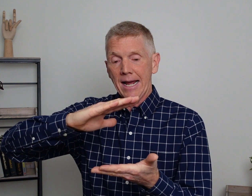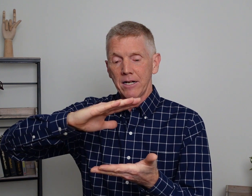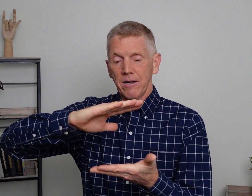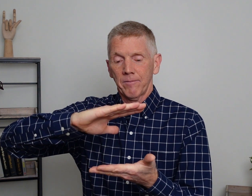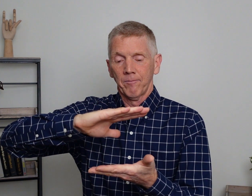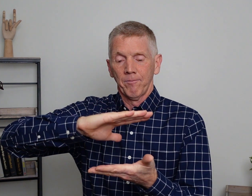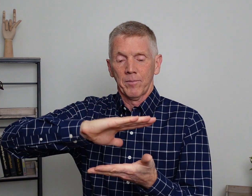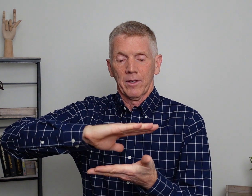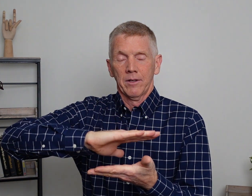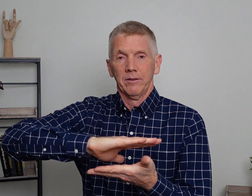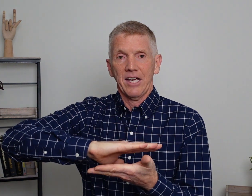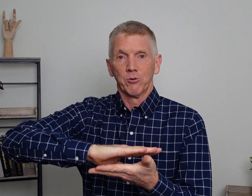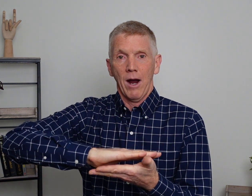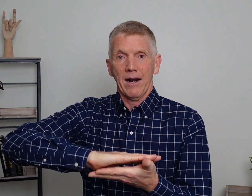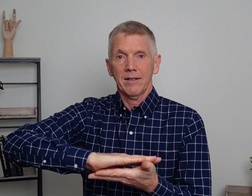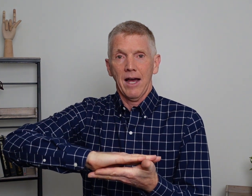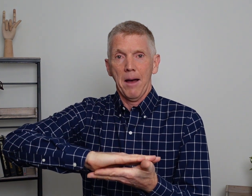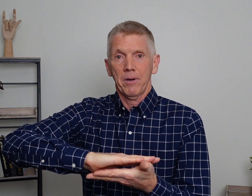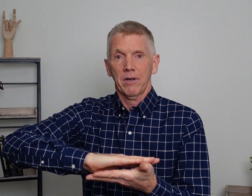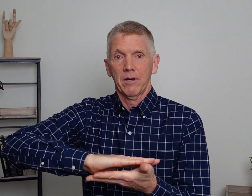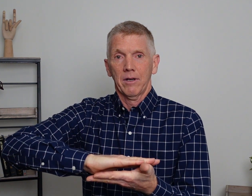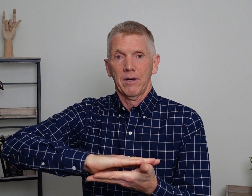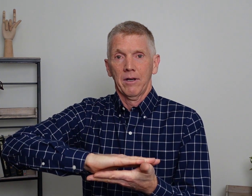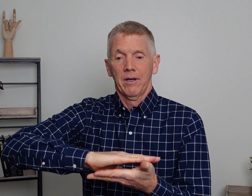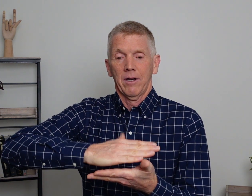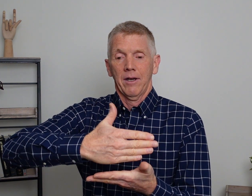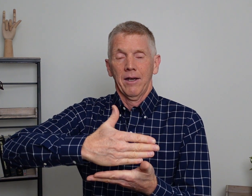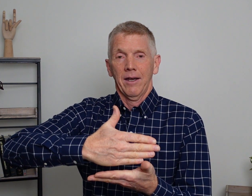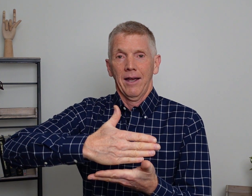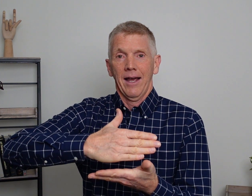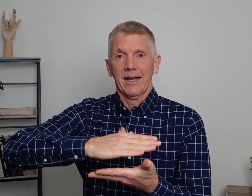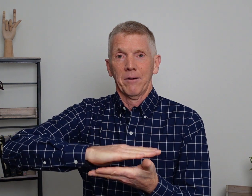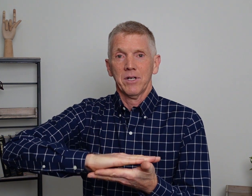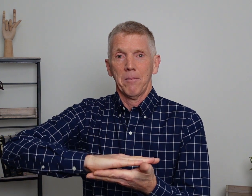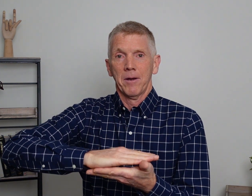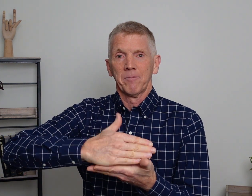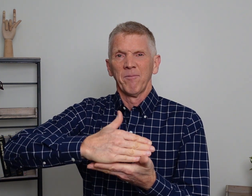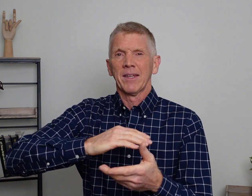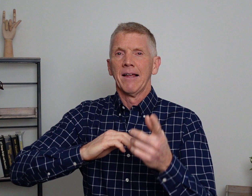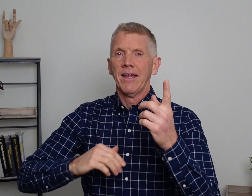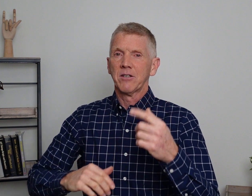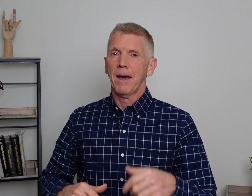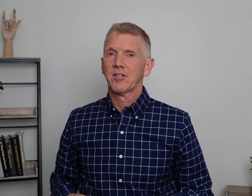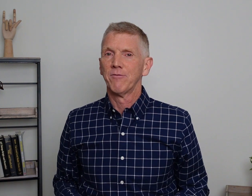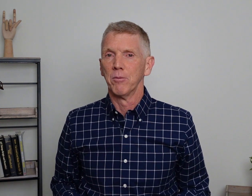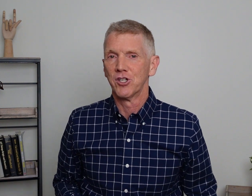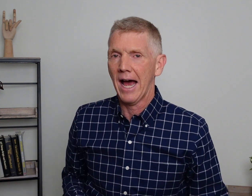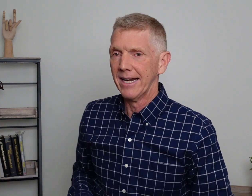right-handed, lays right on top, and it comes up. This is best seen from the side.